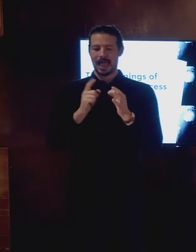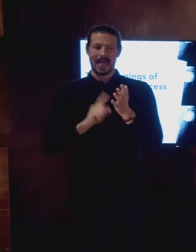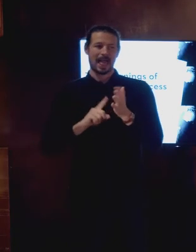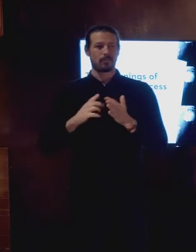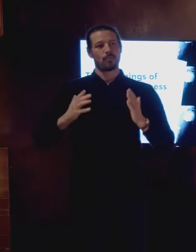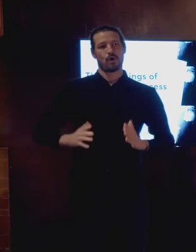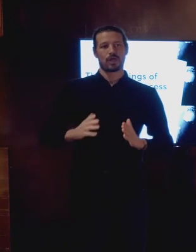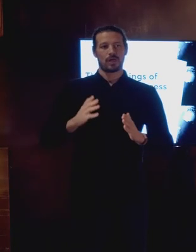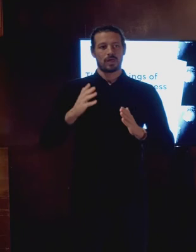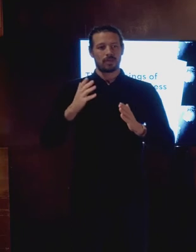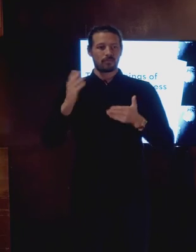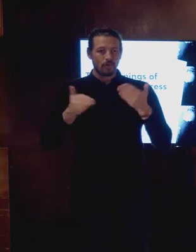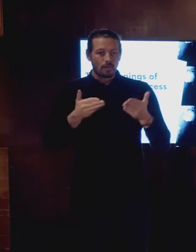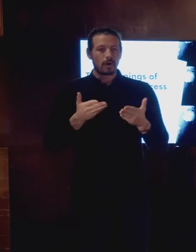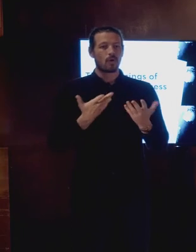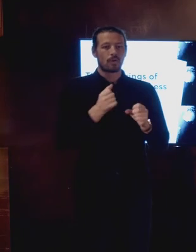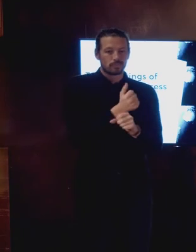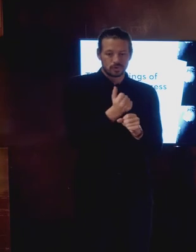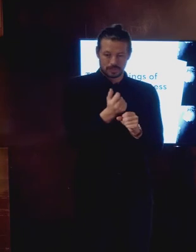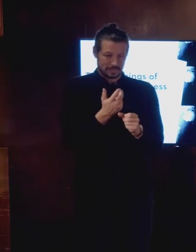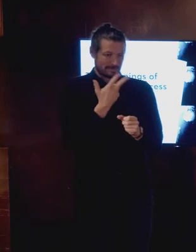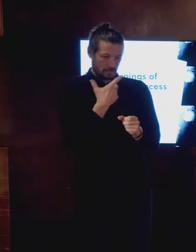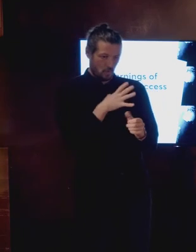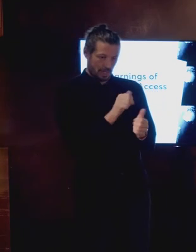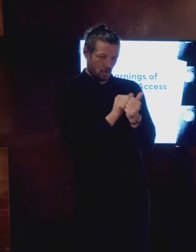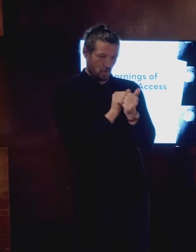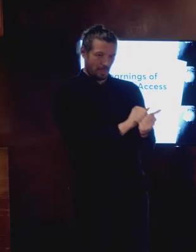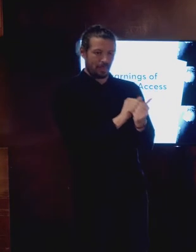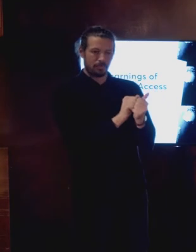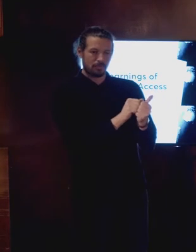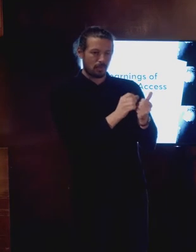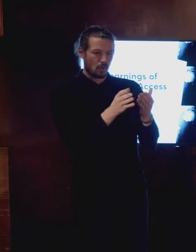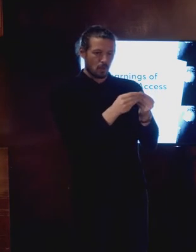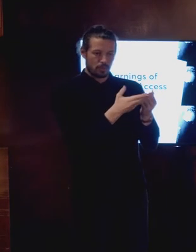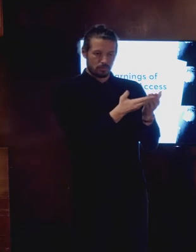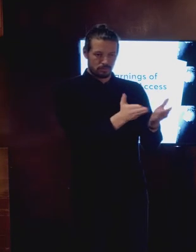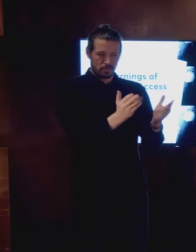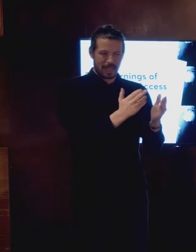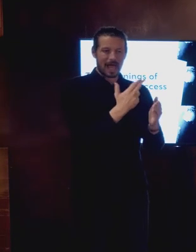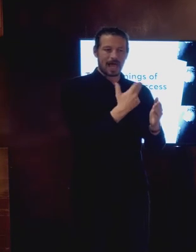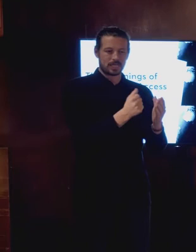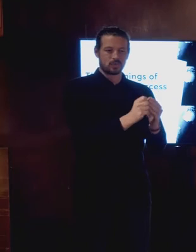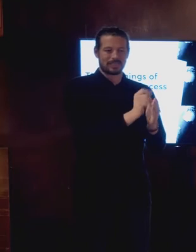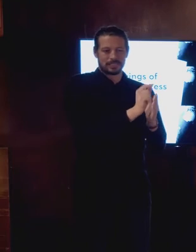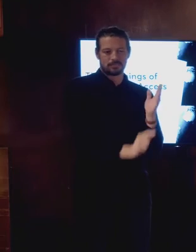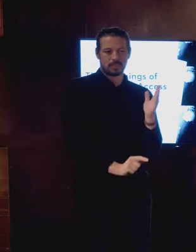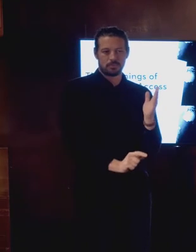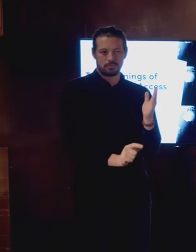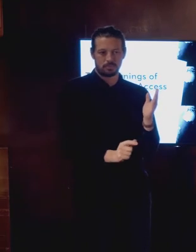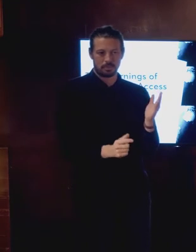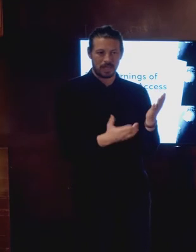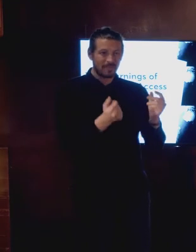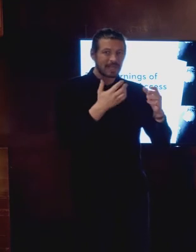wanted to do a collaborative work with people or artists with disabilities, is